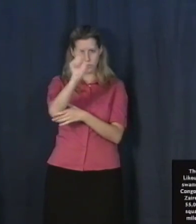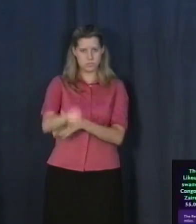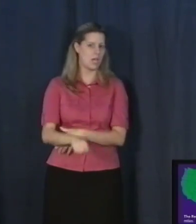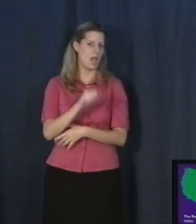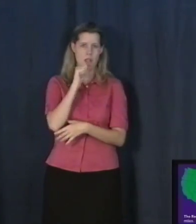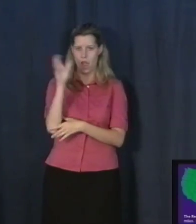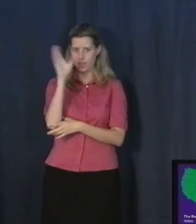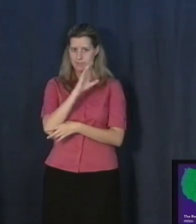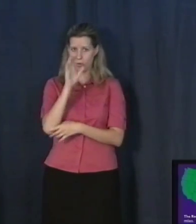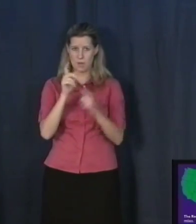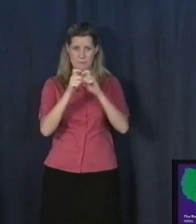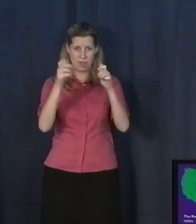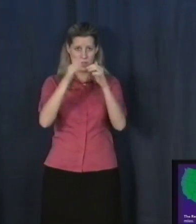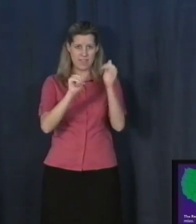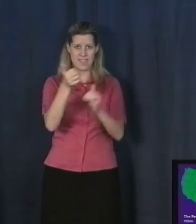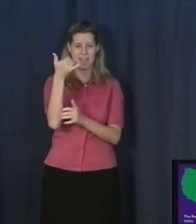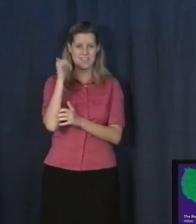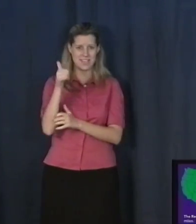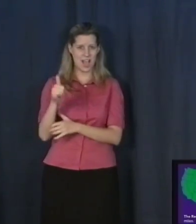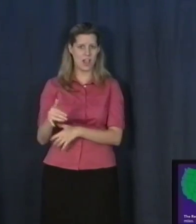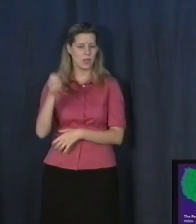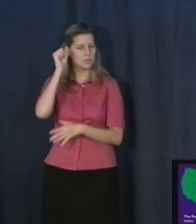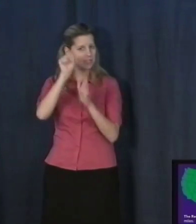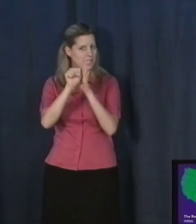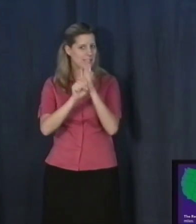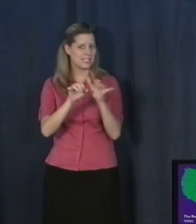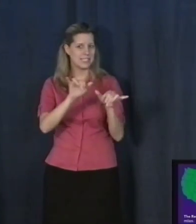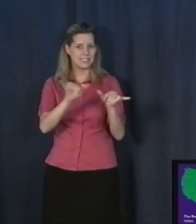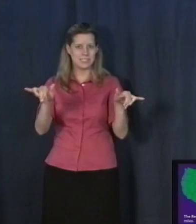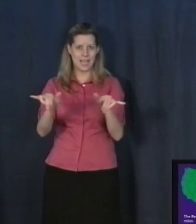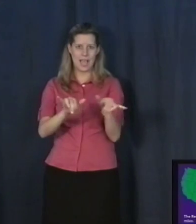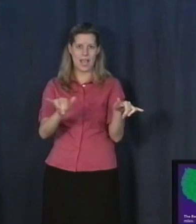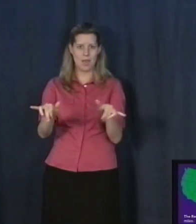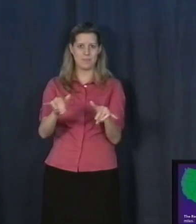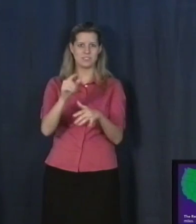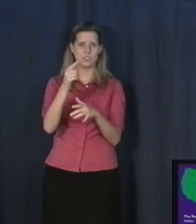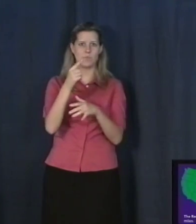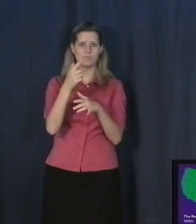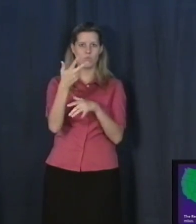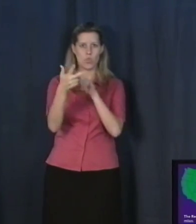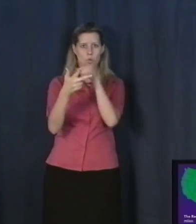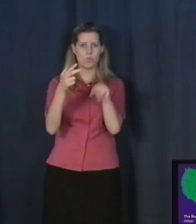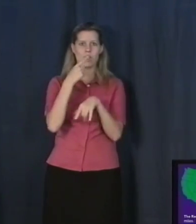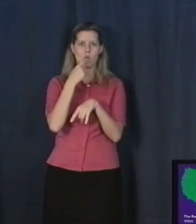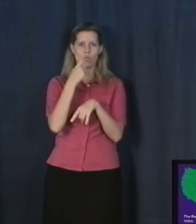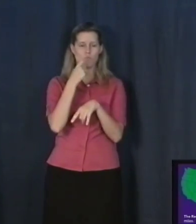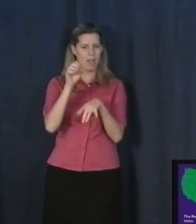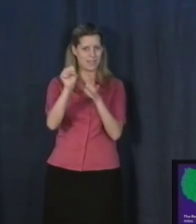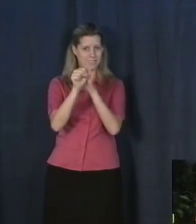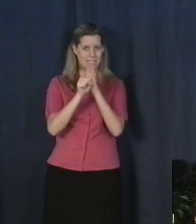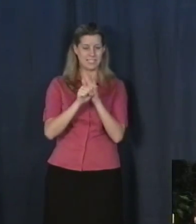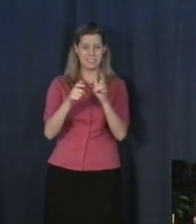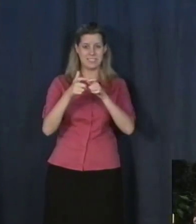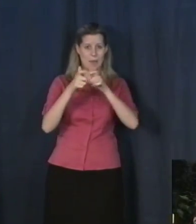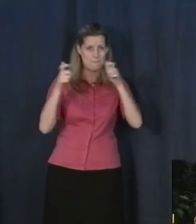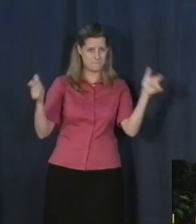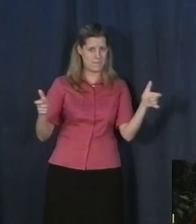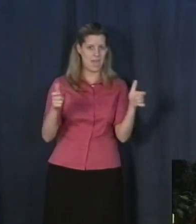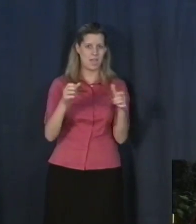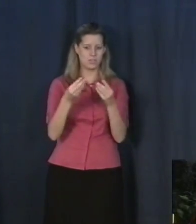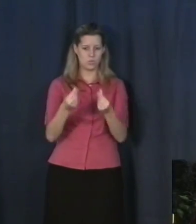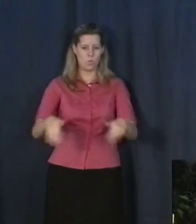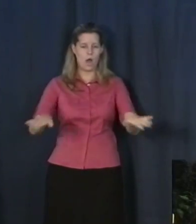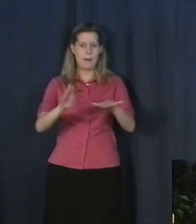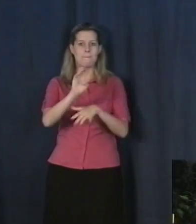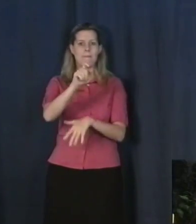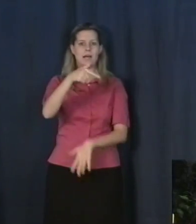yellow states. It's the same size as any of the 3 red states. That's a big swamp. Belgium took